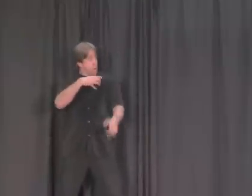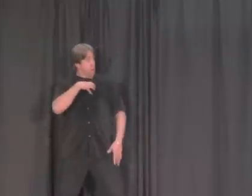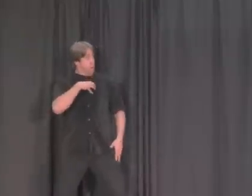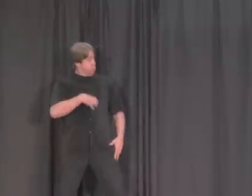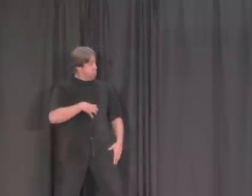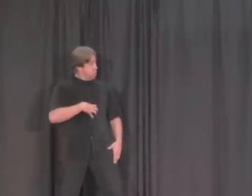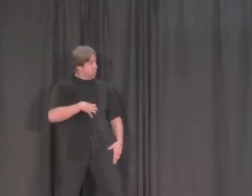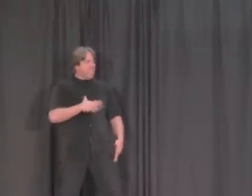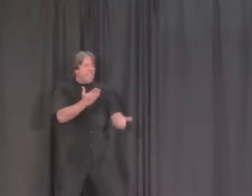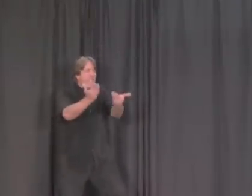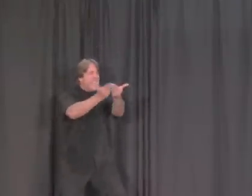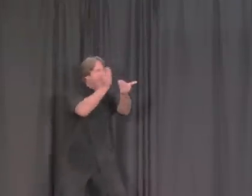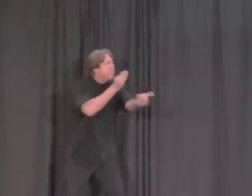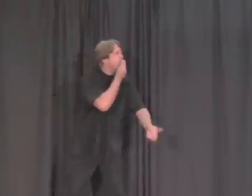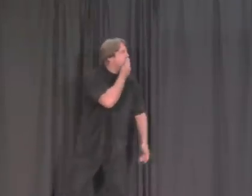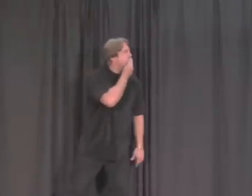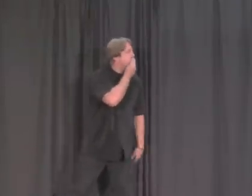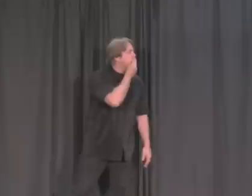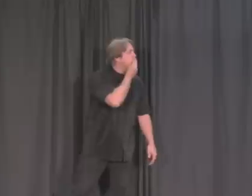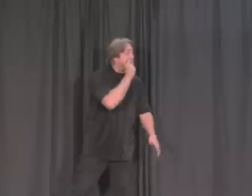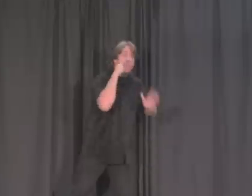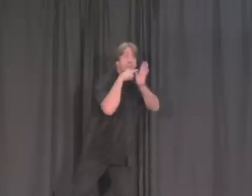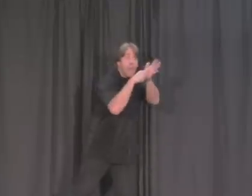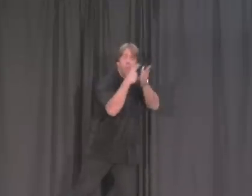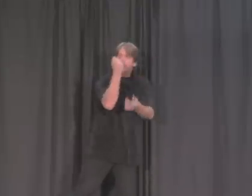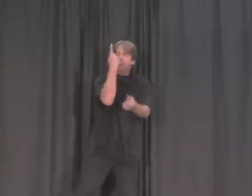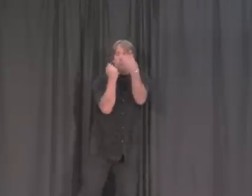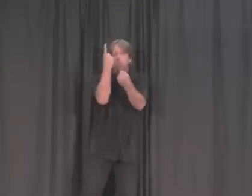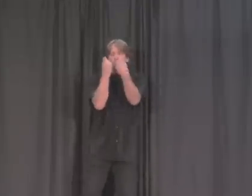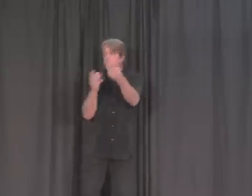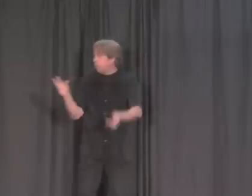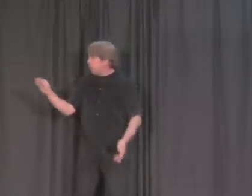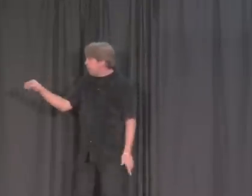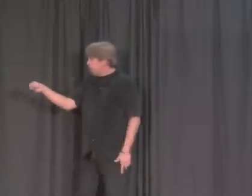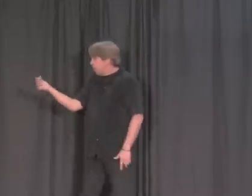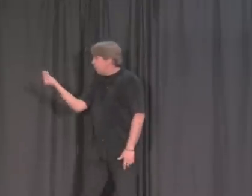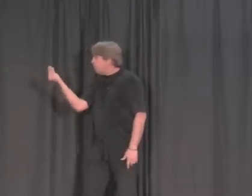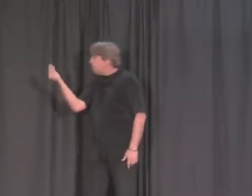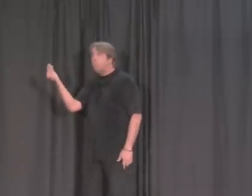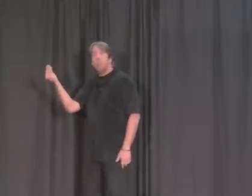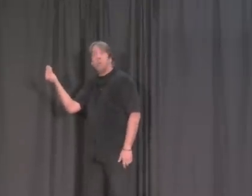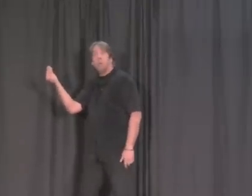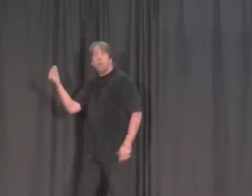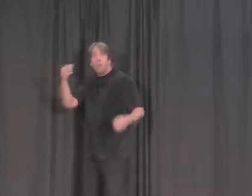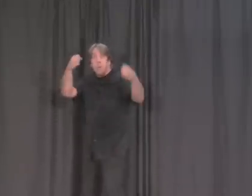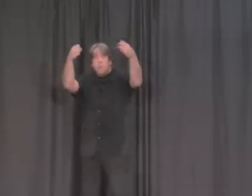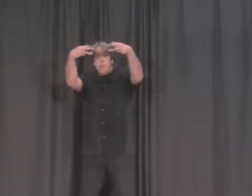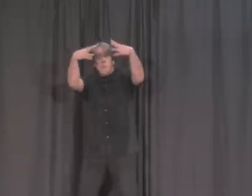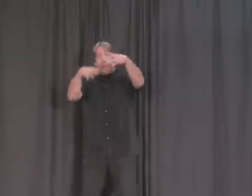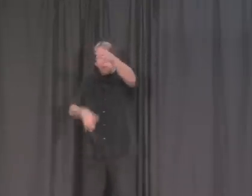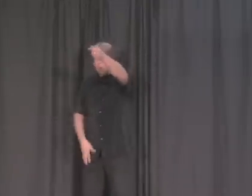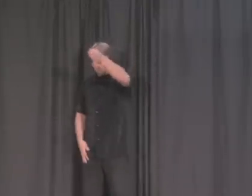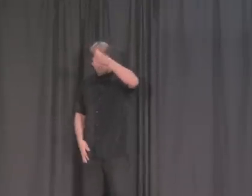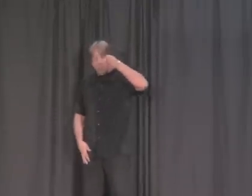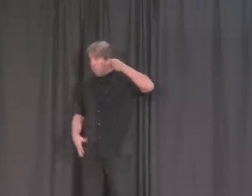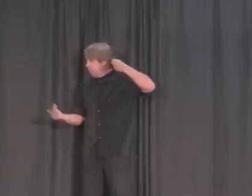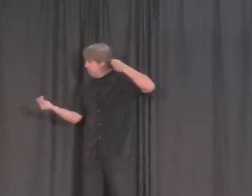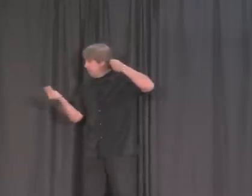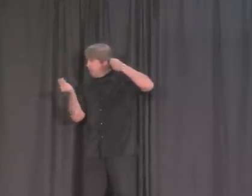Here, people are very lucky. When they're hungry, they can eat very easily. If they want to make popcorn, they take the bag, open up the